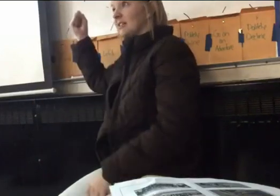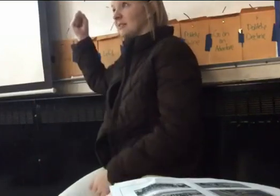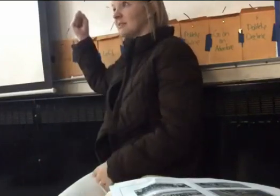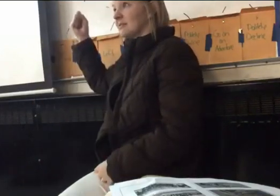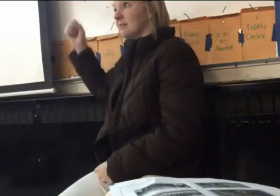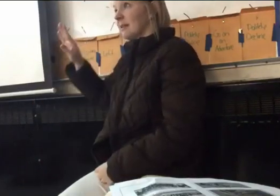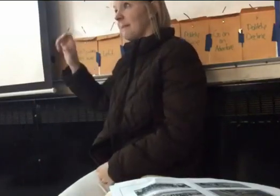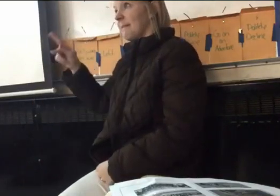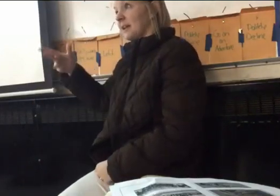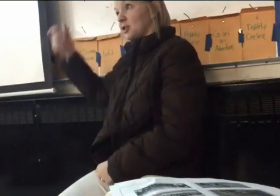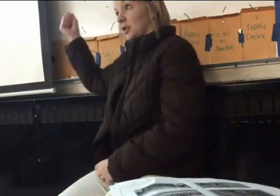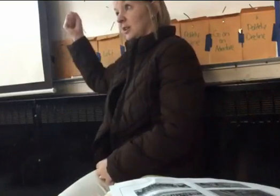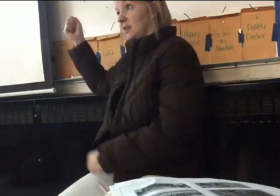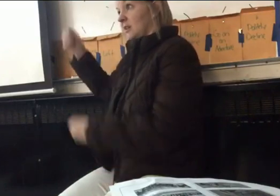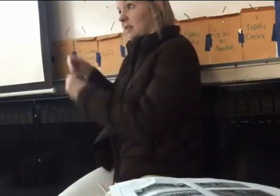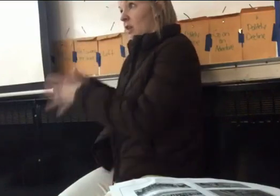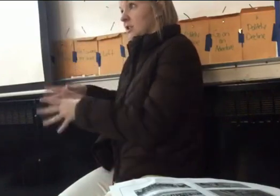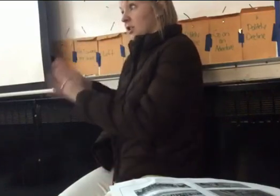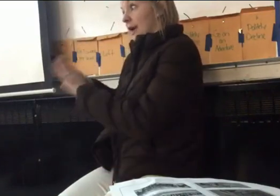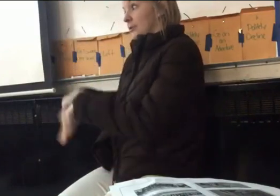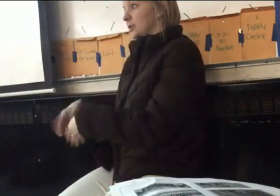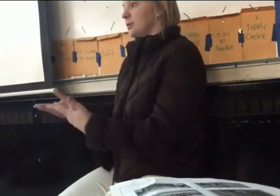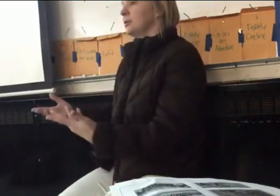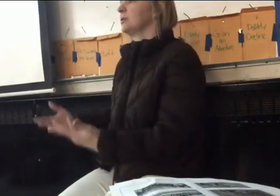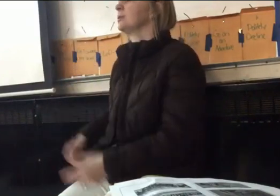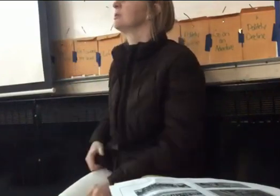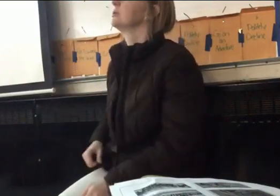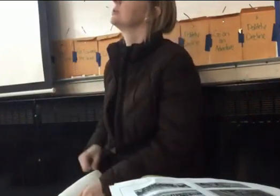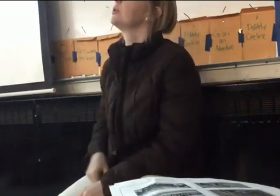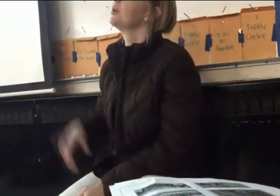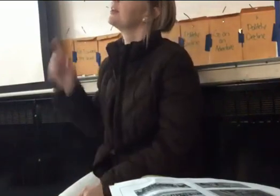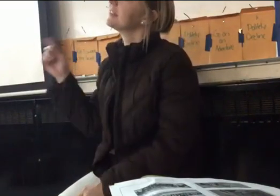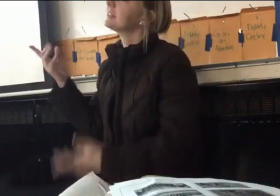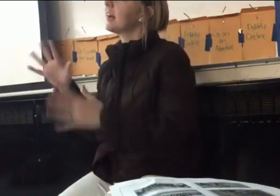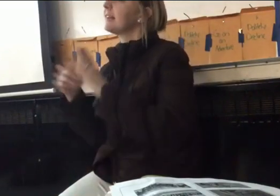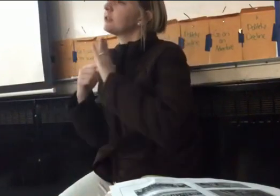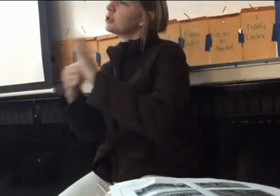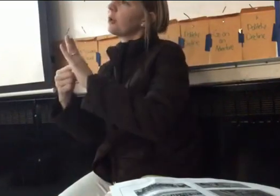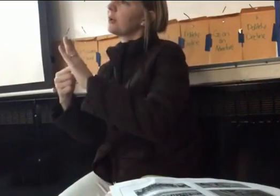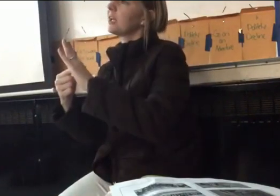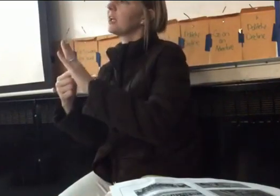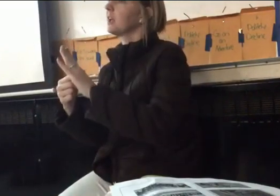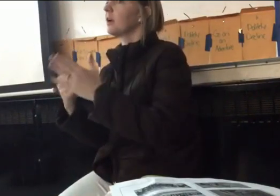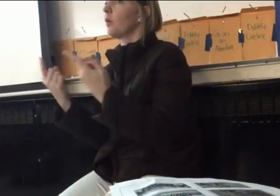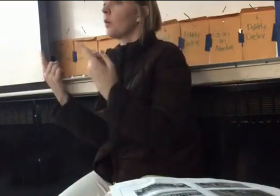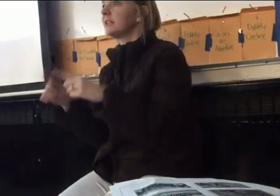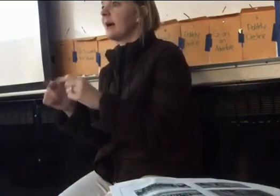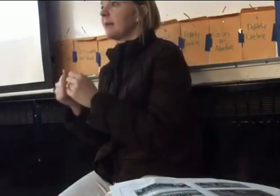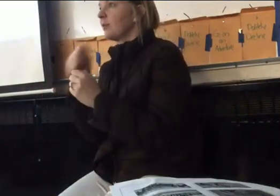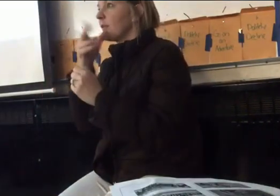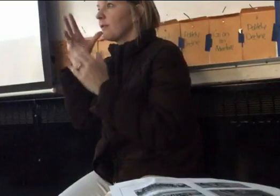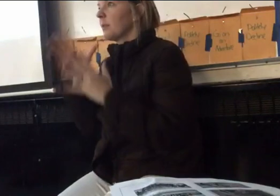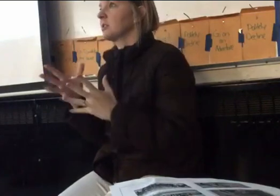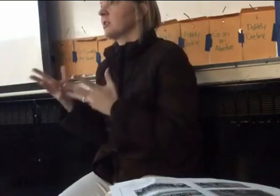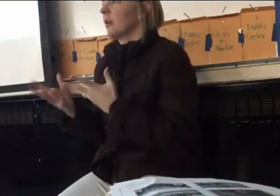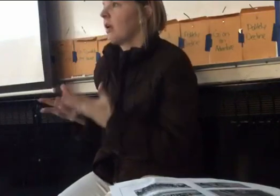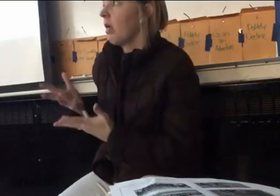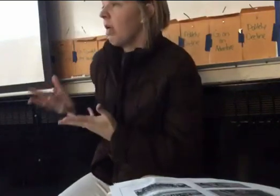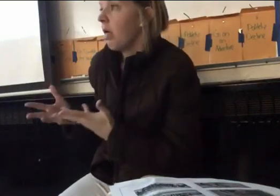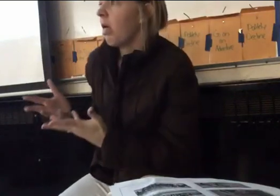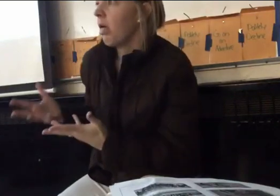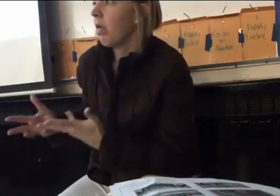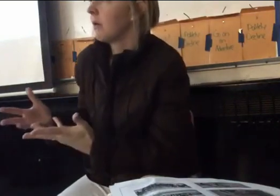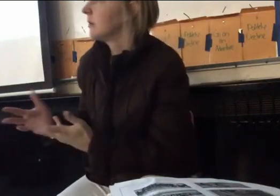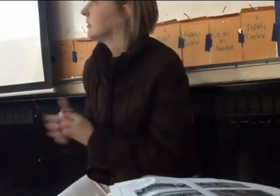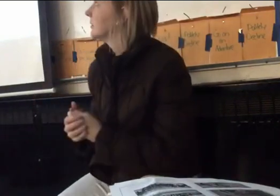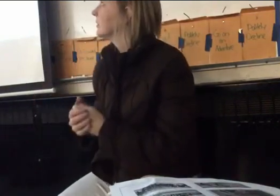Bank took it back, right? They lost their house. So this basically is kind of showing the plight of the farmers. Now what happens is that